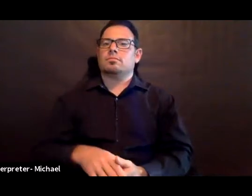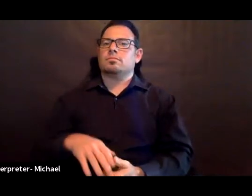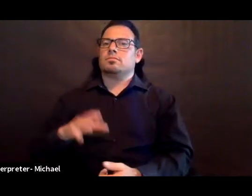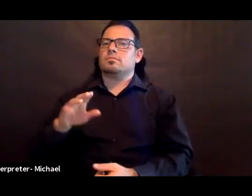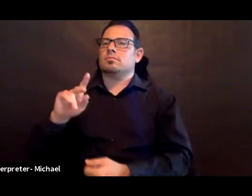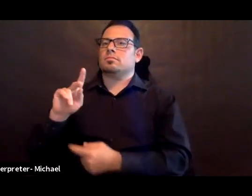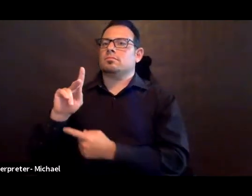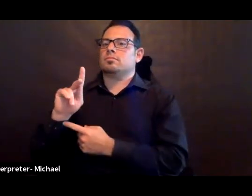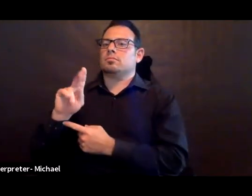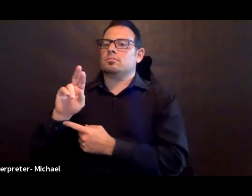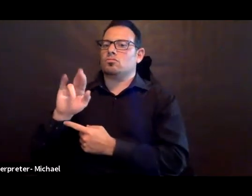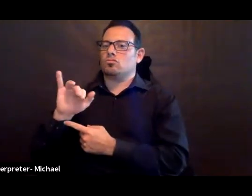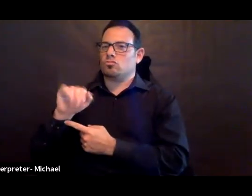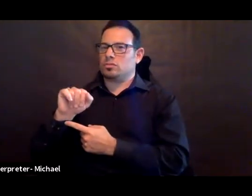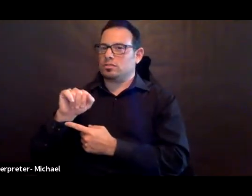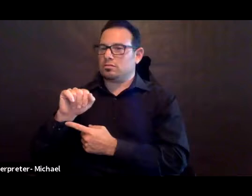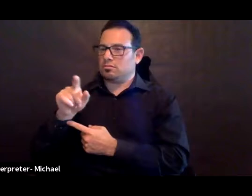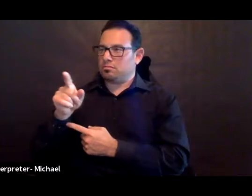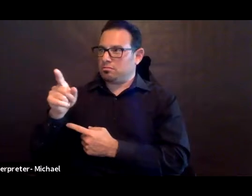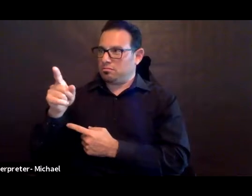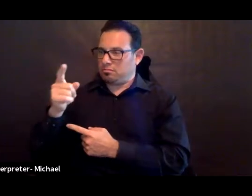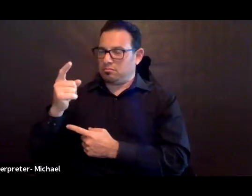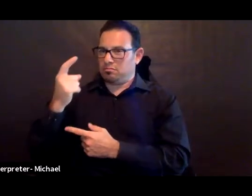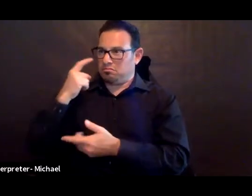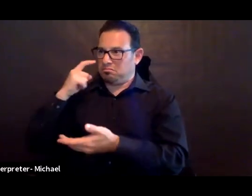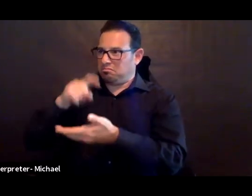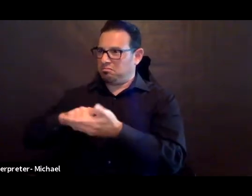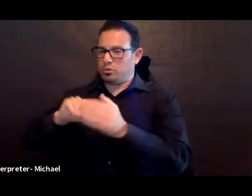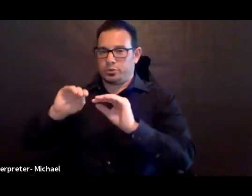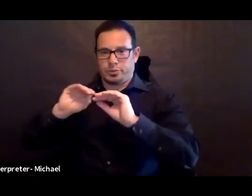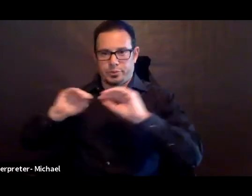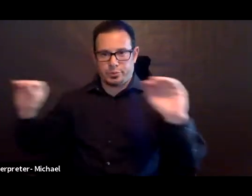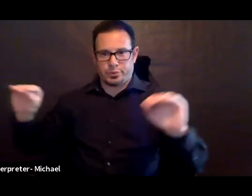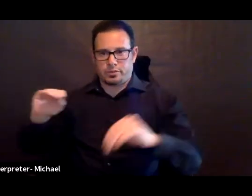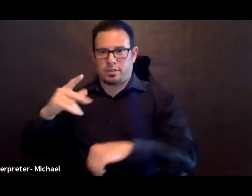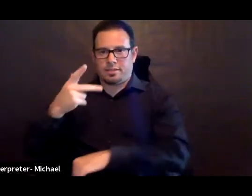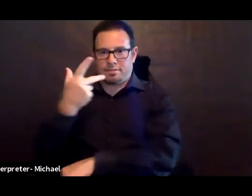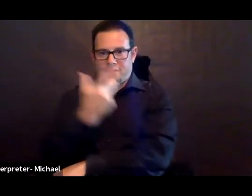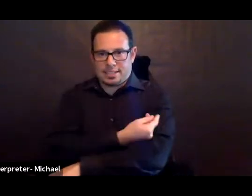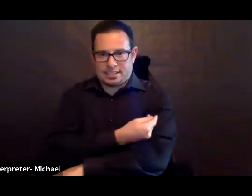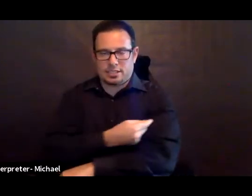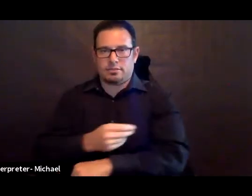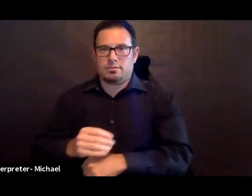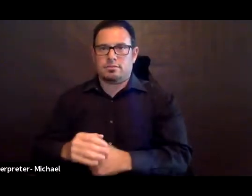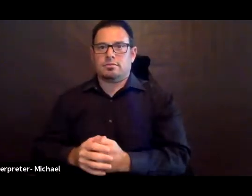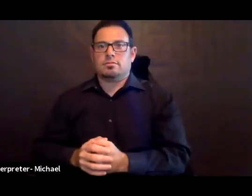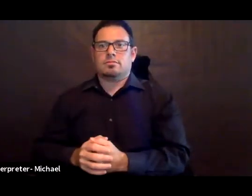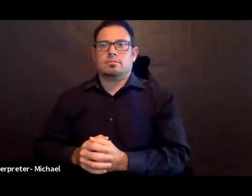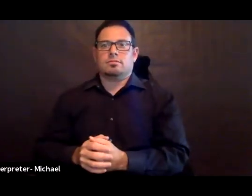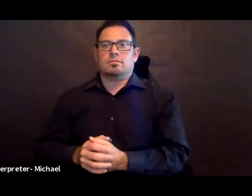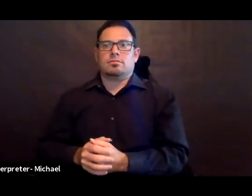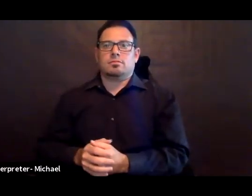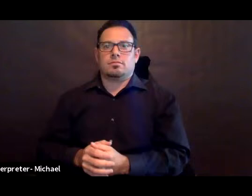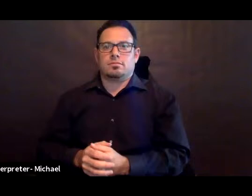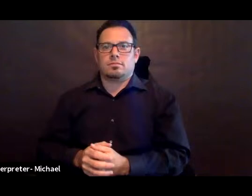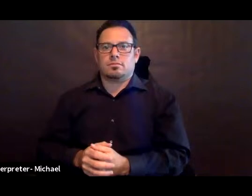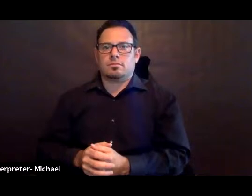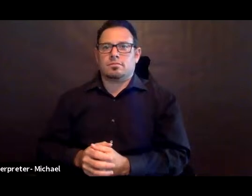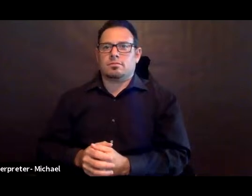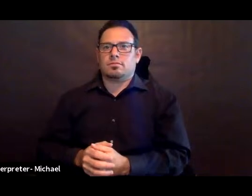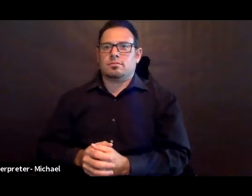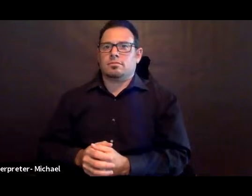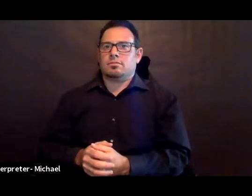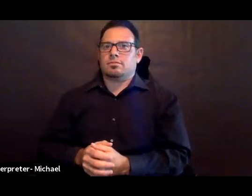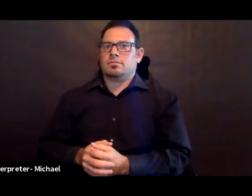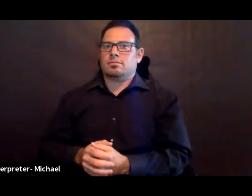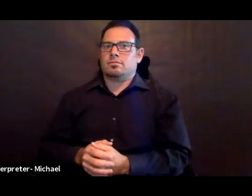all of these measures to at least try to tamp things down until we got a vaccine. Now we're seeing a resurgence in